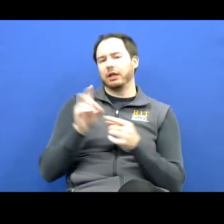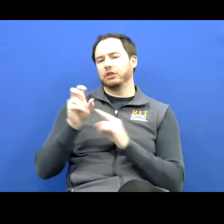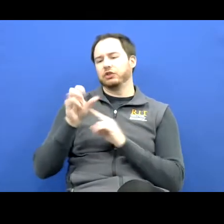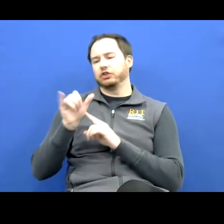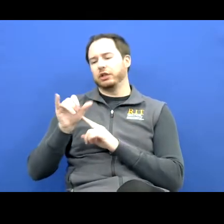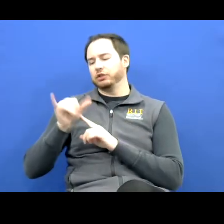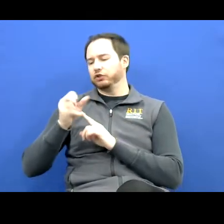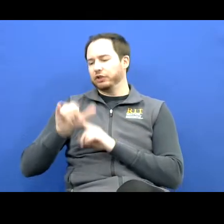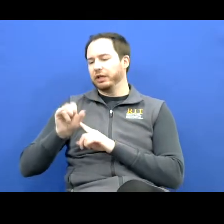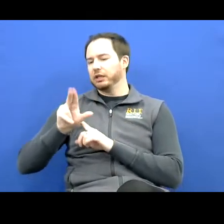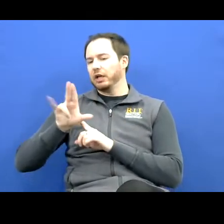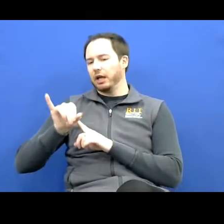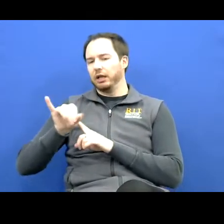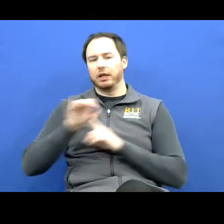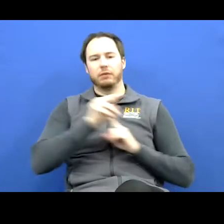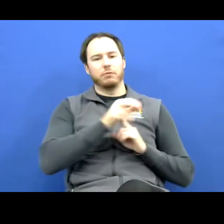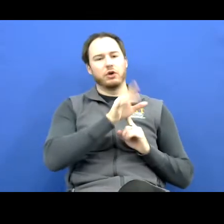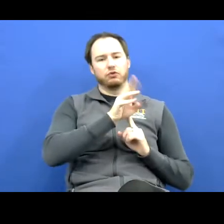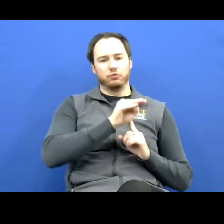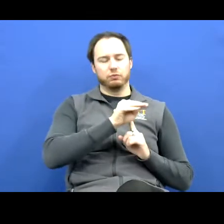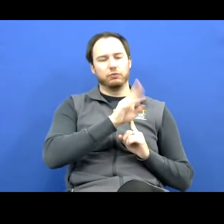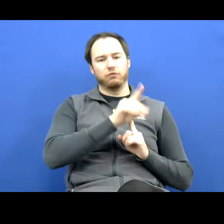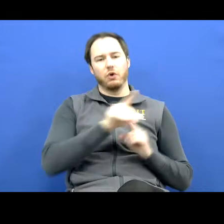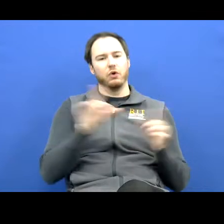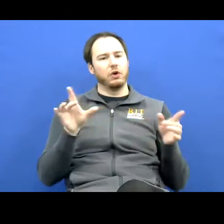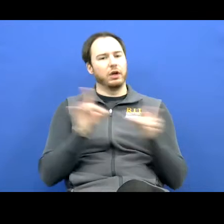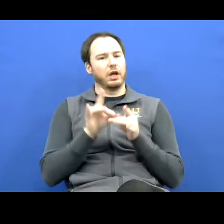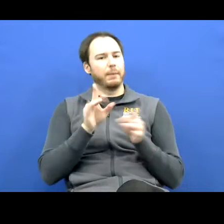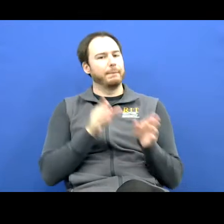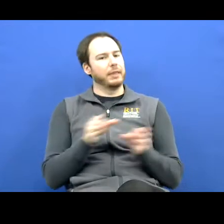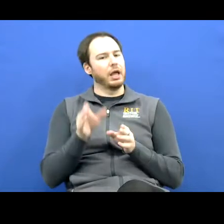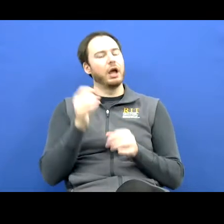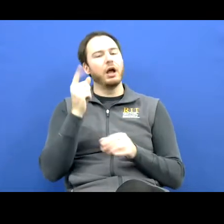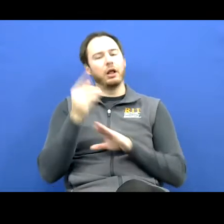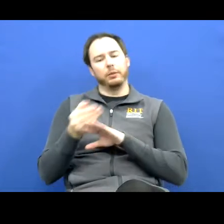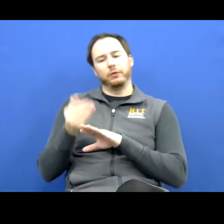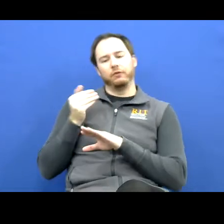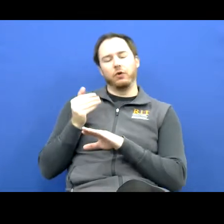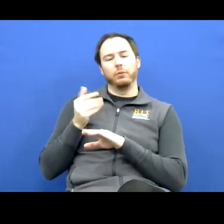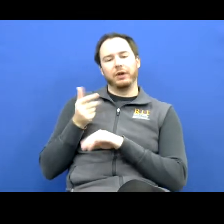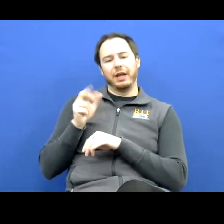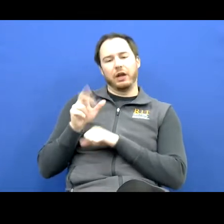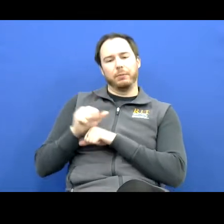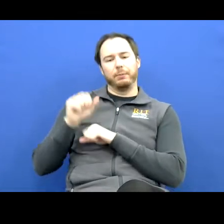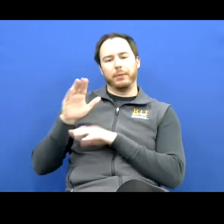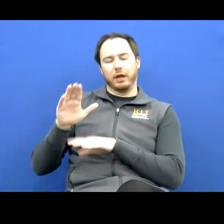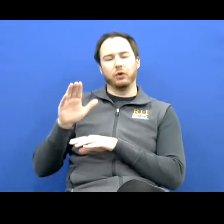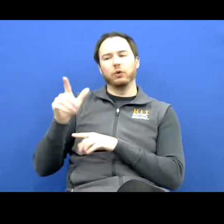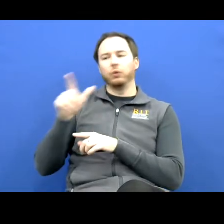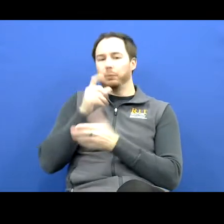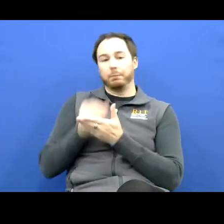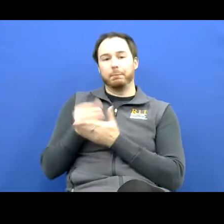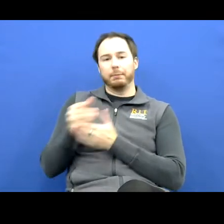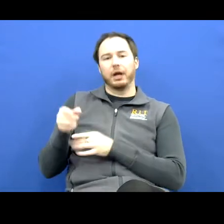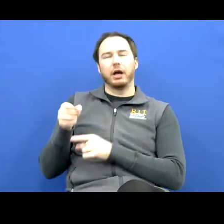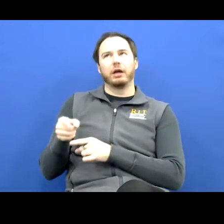and Mushroom. In the former Gander Mountain was acquired by